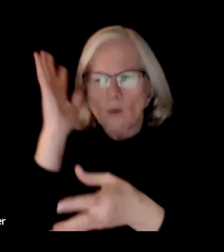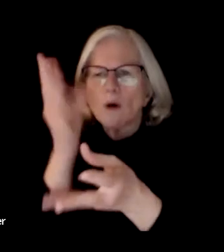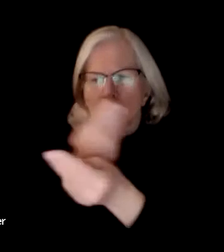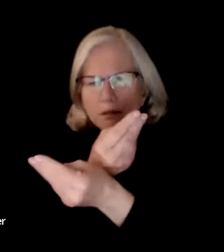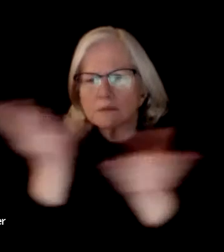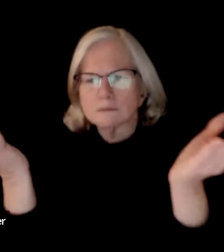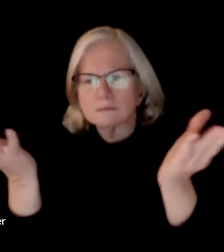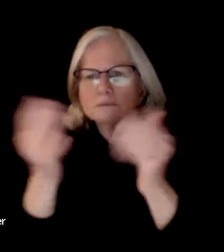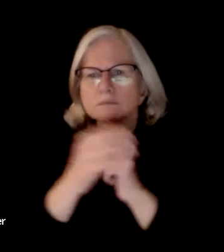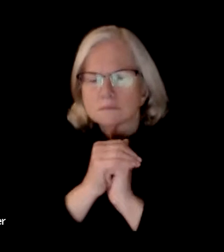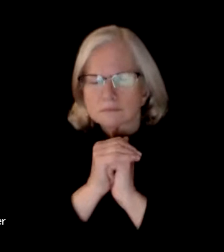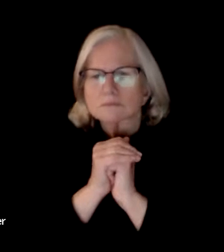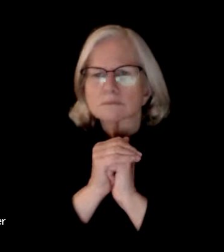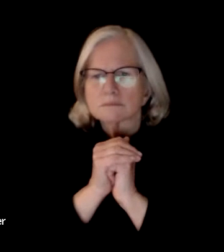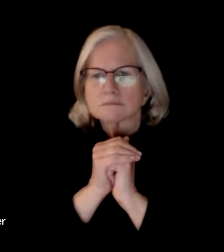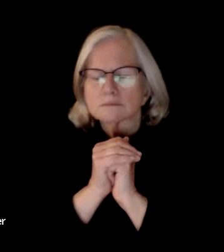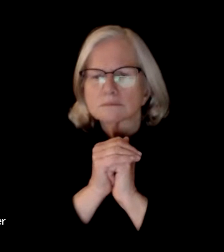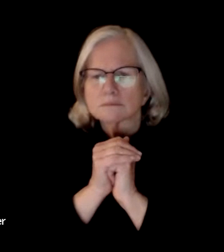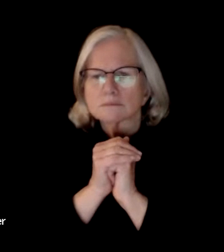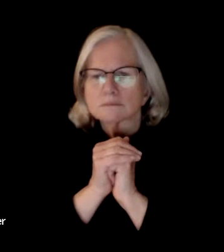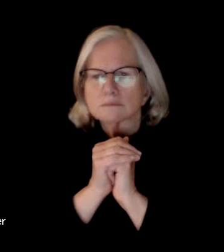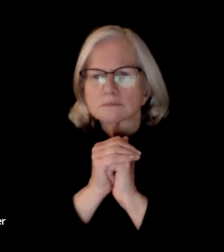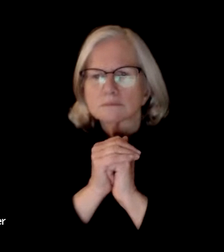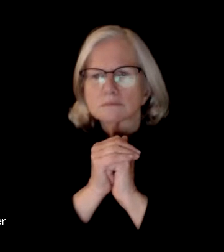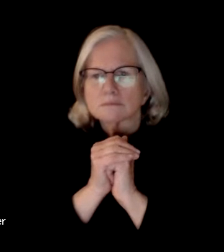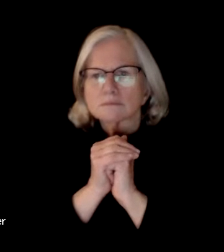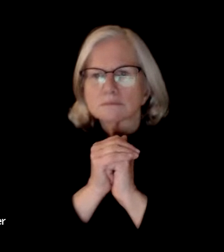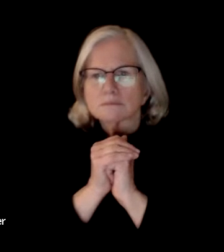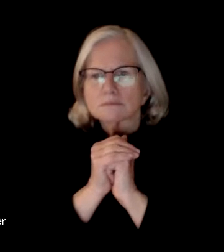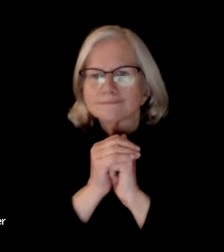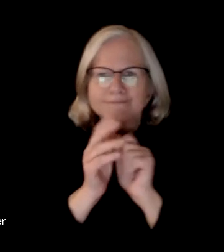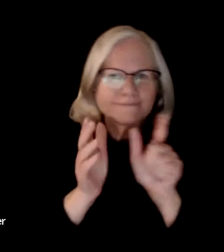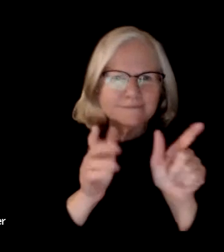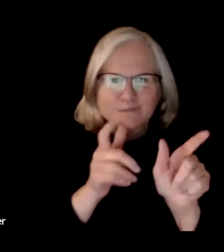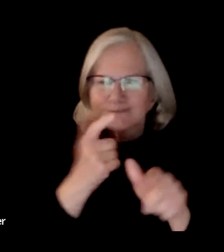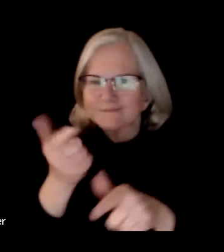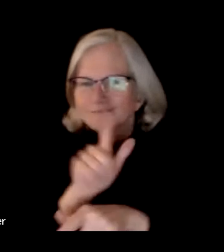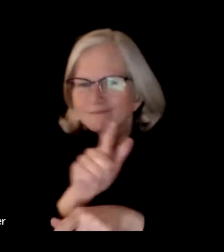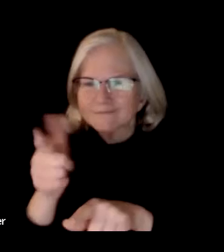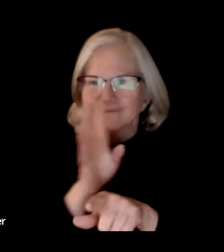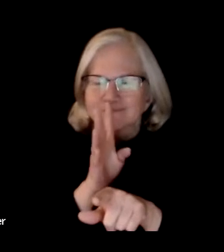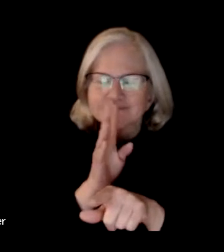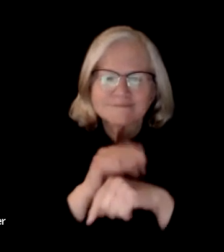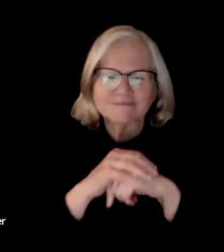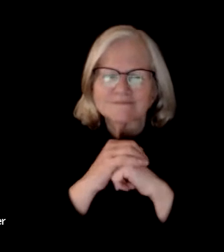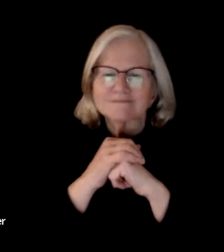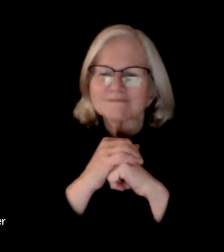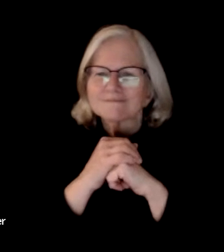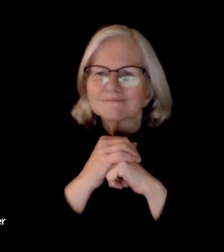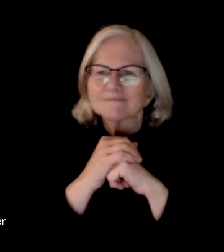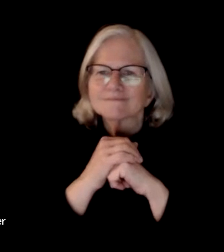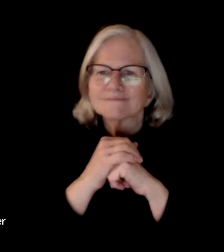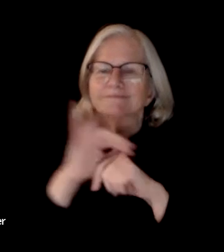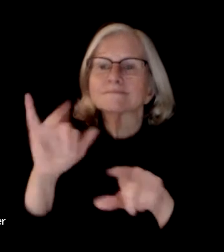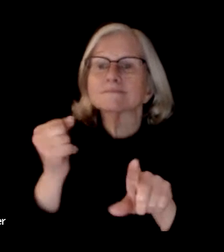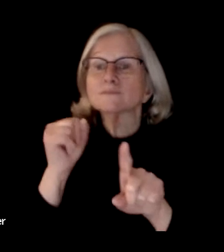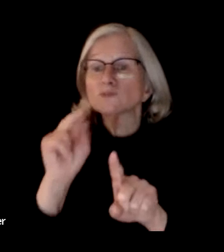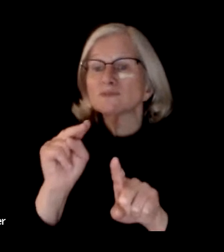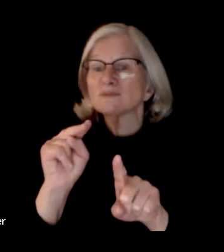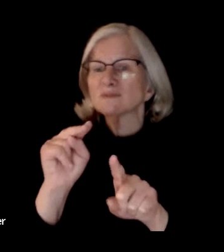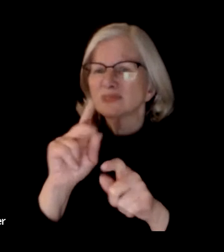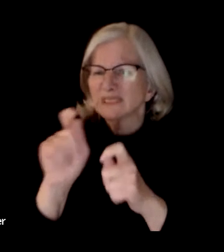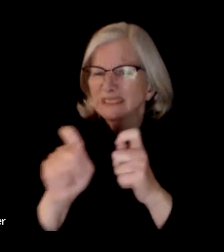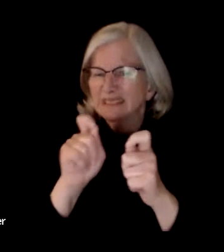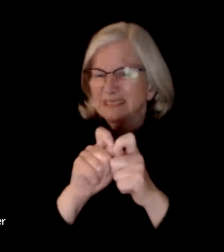Overall, do you think it has been oh, sorry, go ahead. Sorry. Yeah, Chris, you'll want to confirm the exact numbers, but I think the last number I heard was